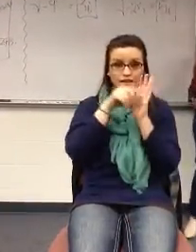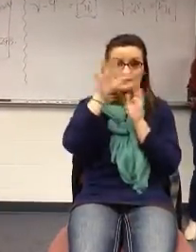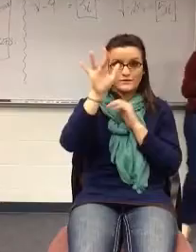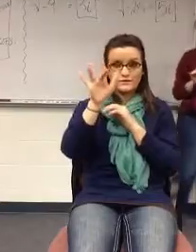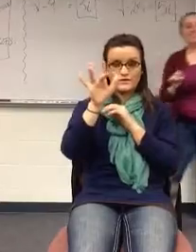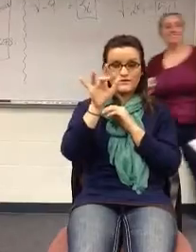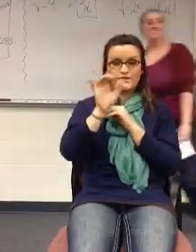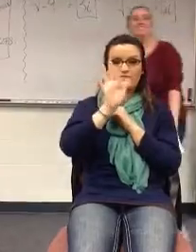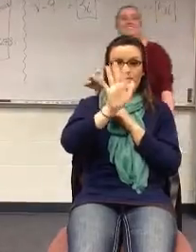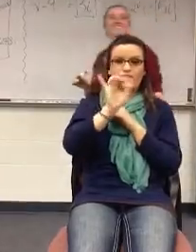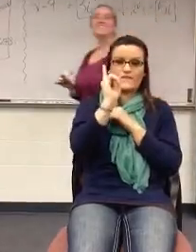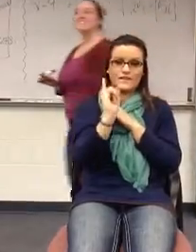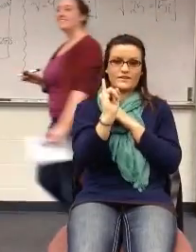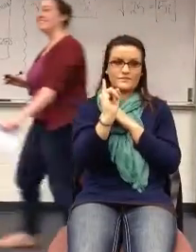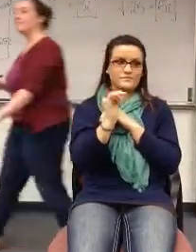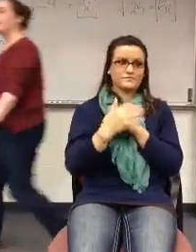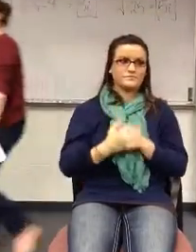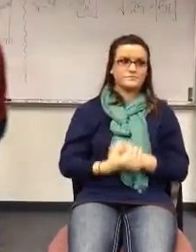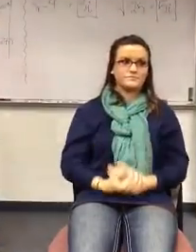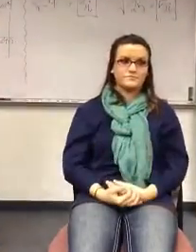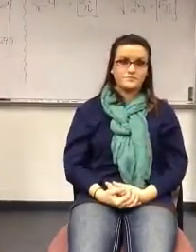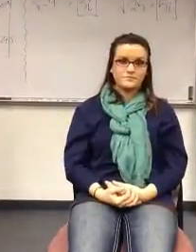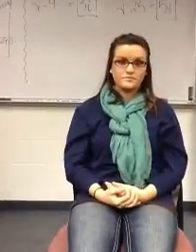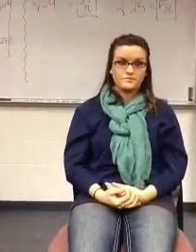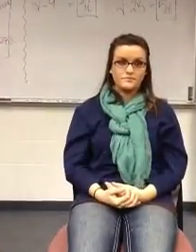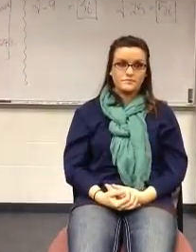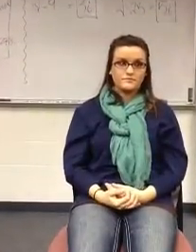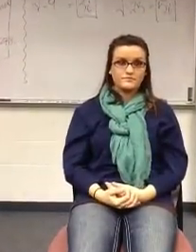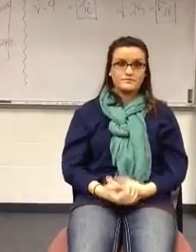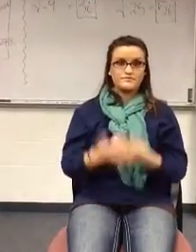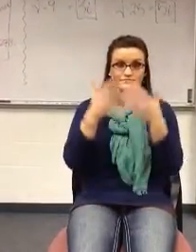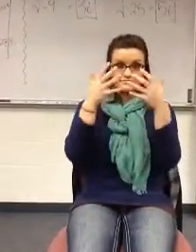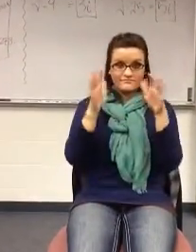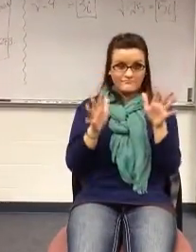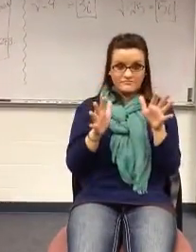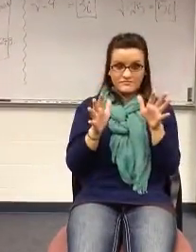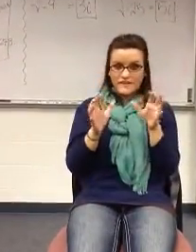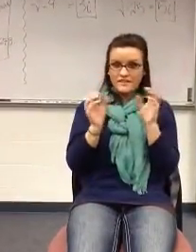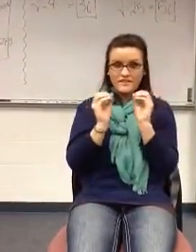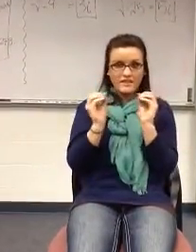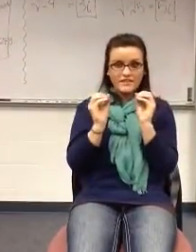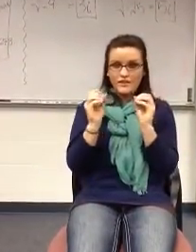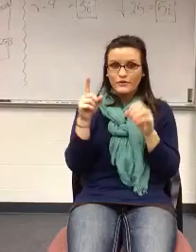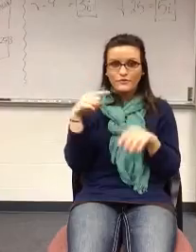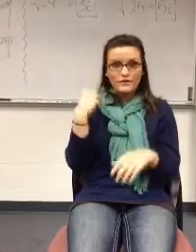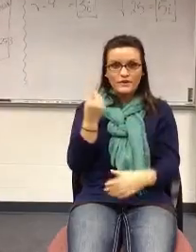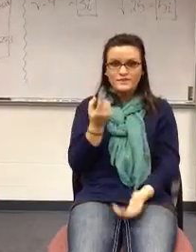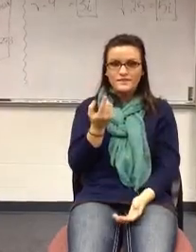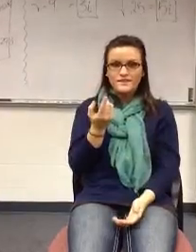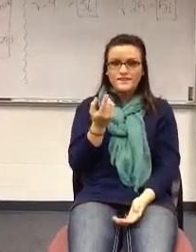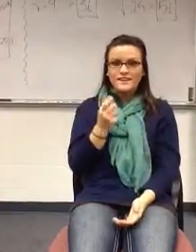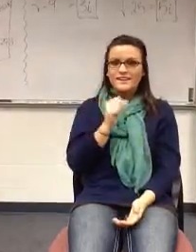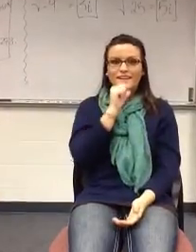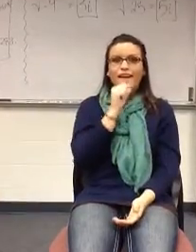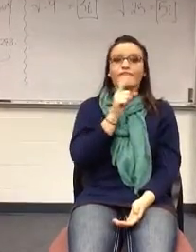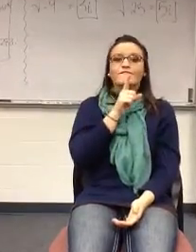5i. Okay, that's it. Nothing crazy. Please don't call them fake numbers. They're not fake. They're